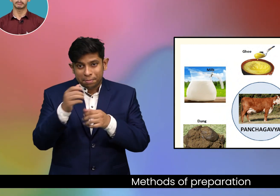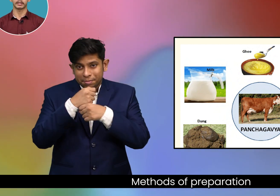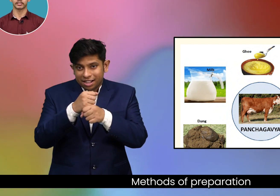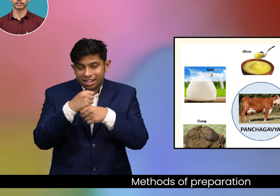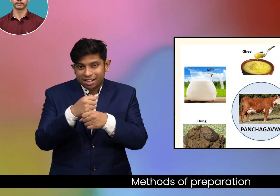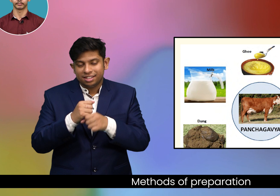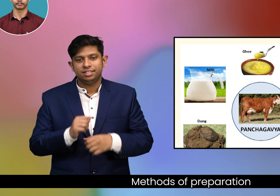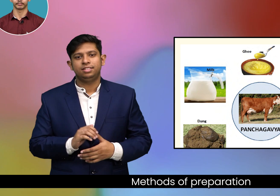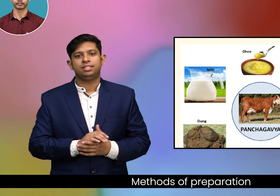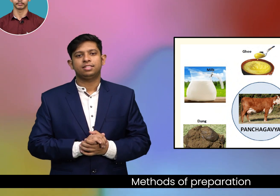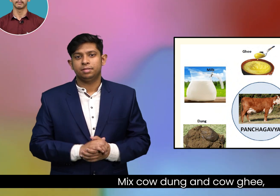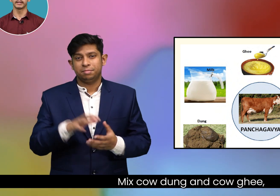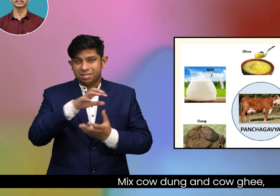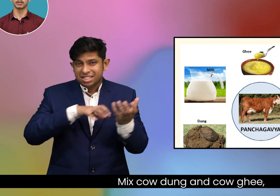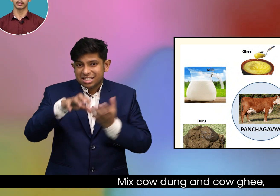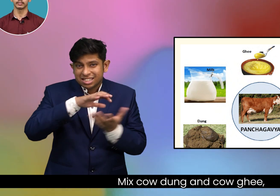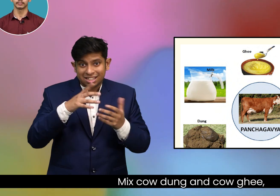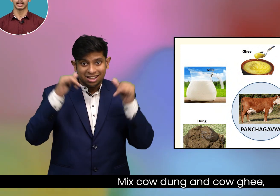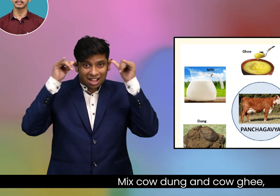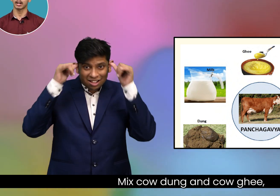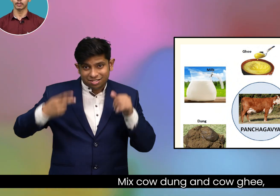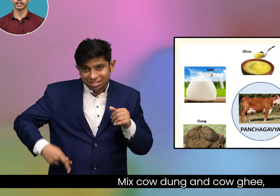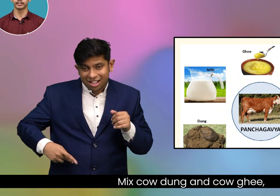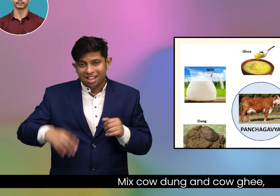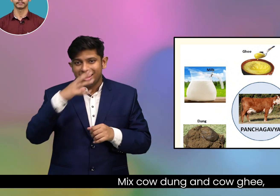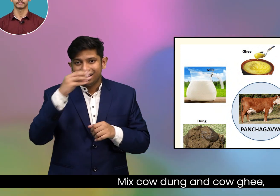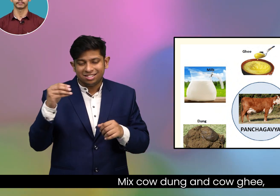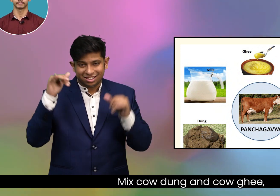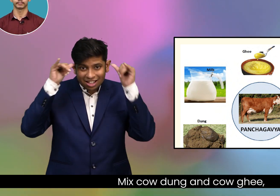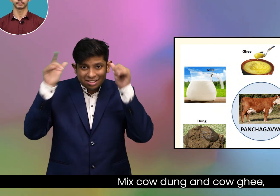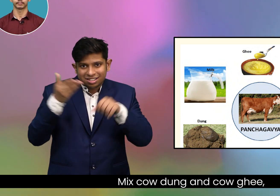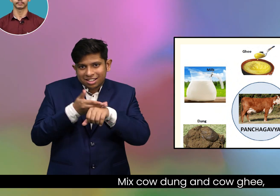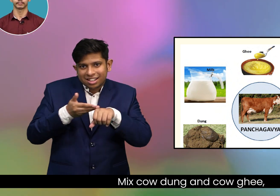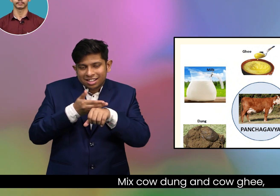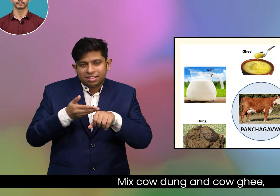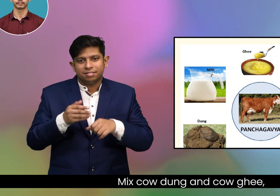Methods of preparation: mix cow dung and cow ghee,